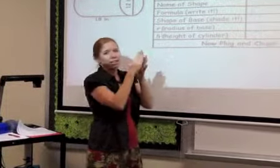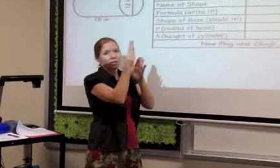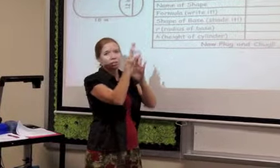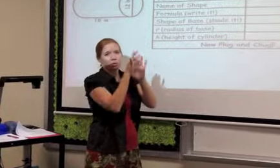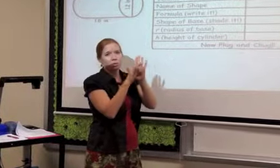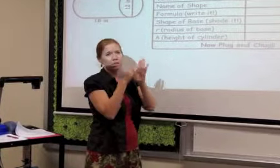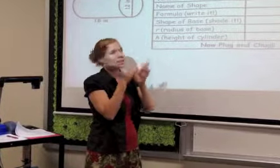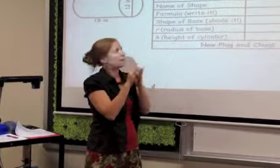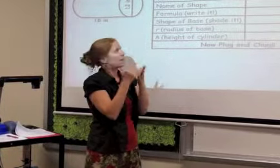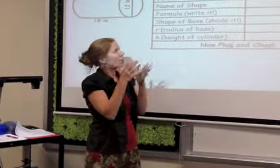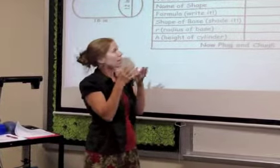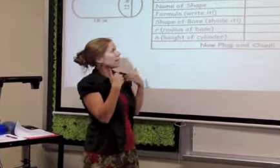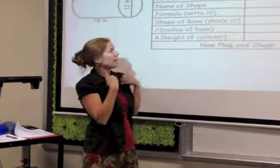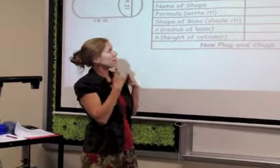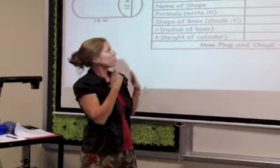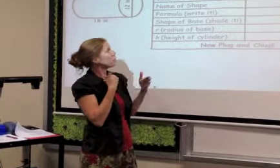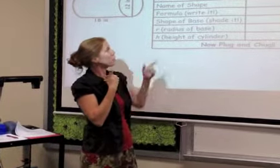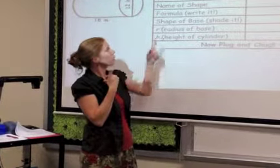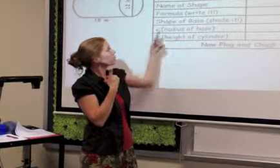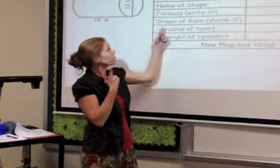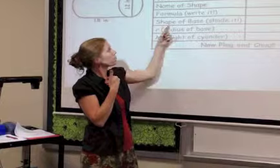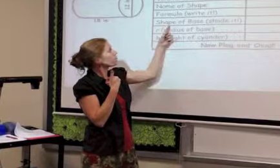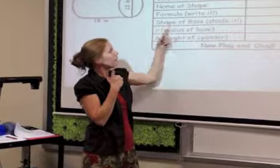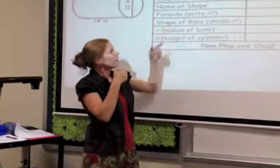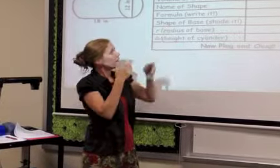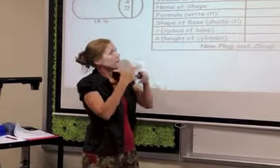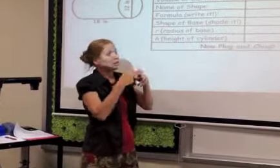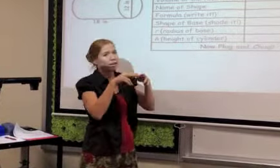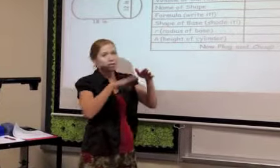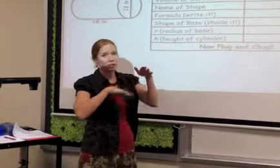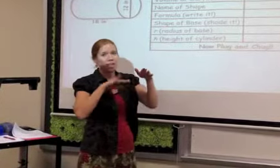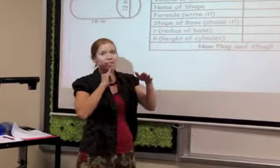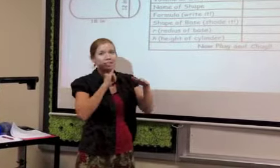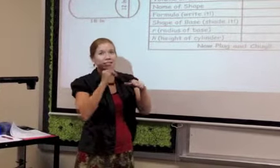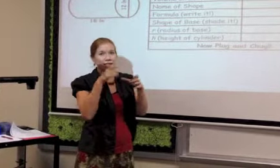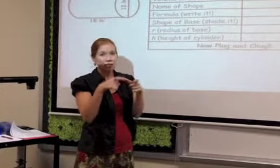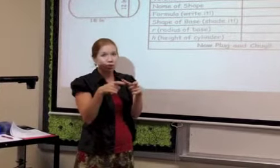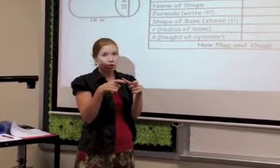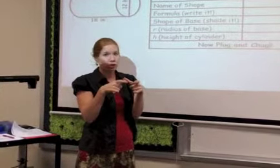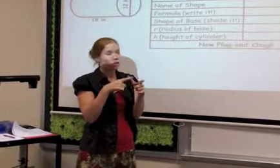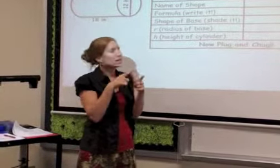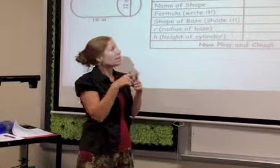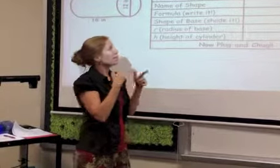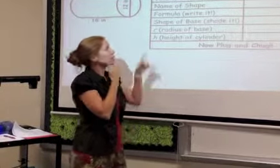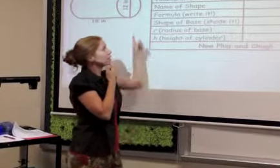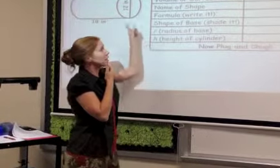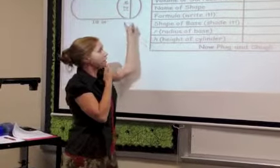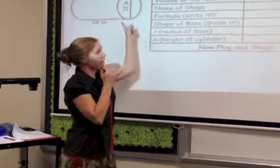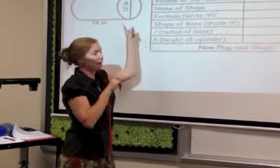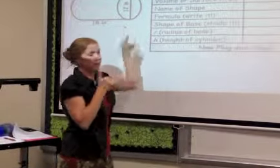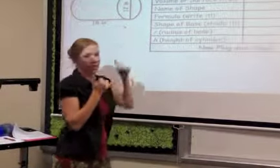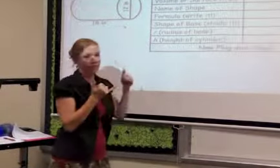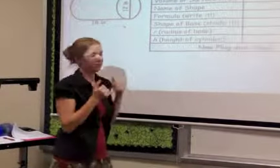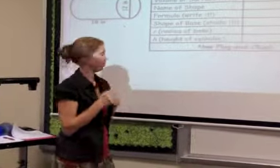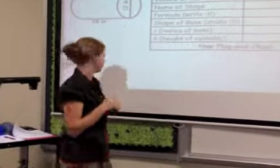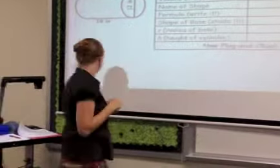down the formula that I already had before. The name of the base is a circle, and then I'm going to color that now.